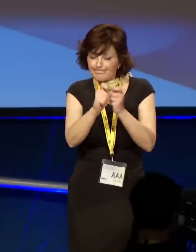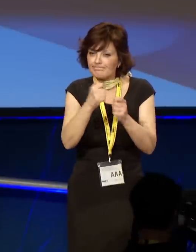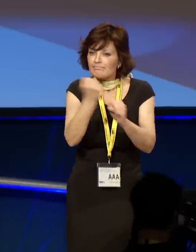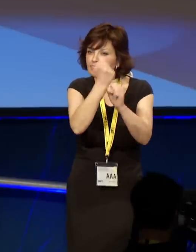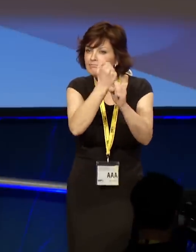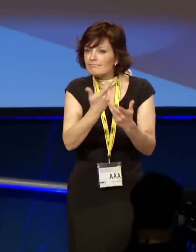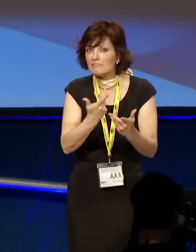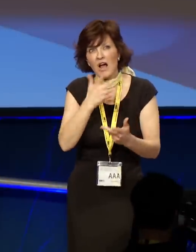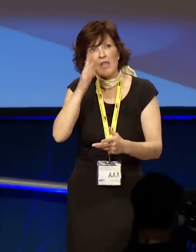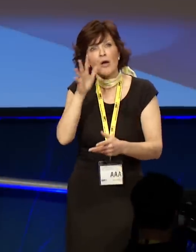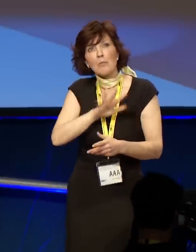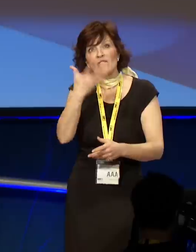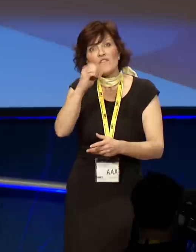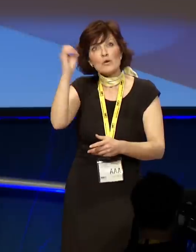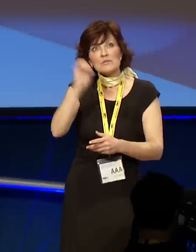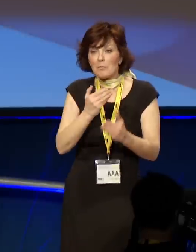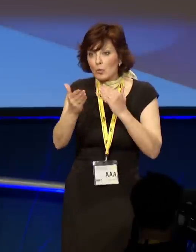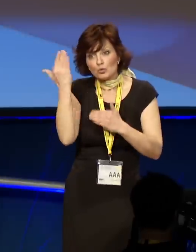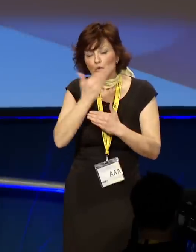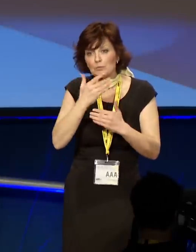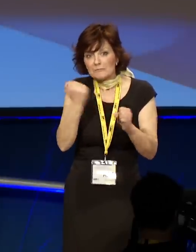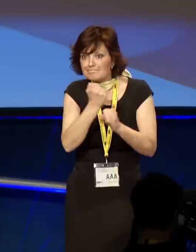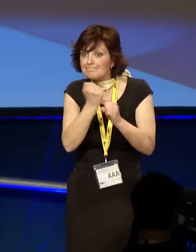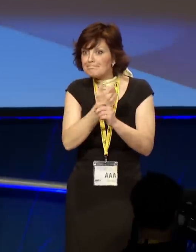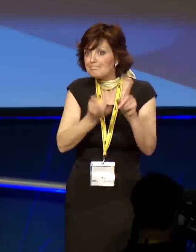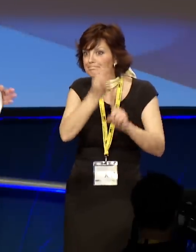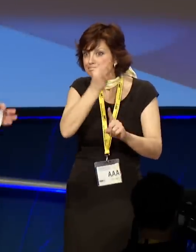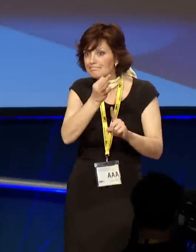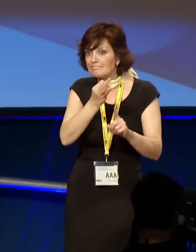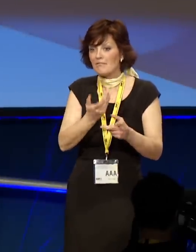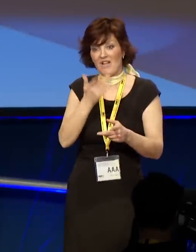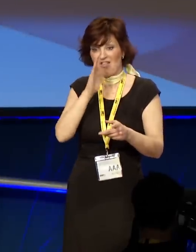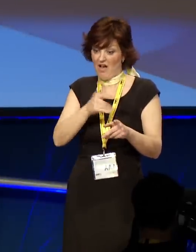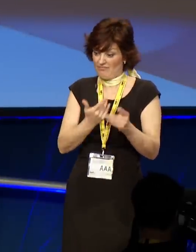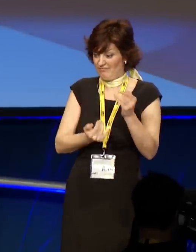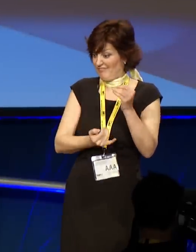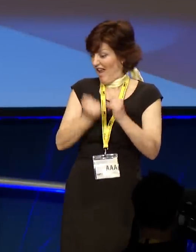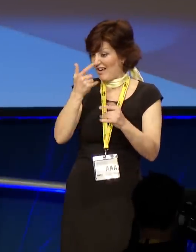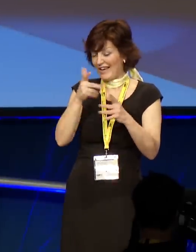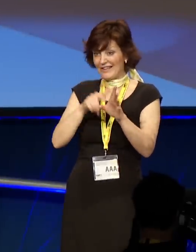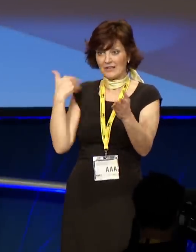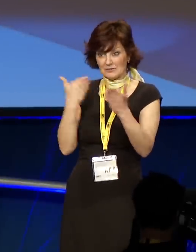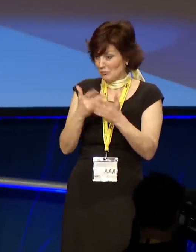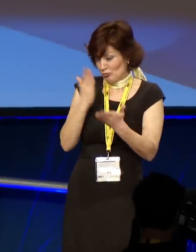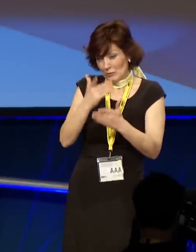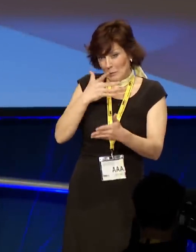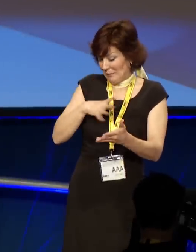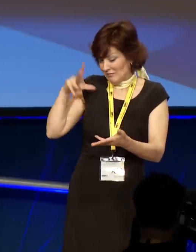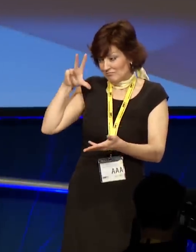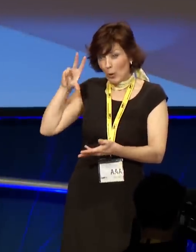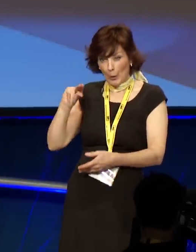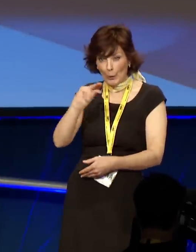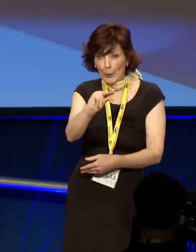about 50% more schools than was done in the previous 8 years, despite the capital cutbacks as a